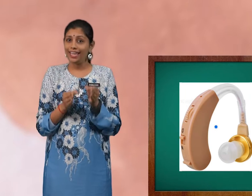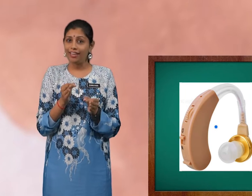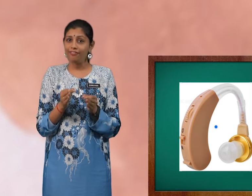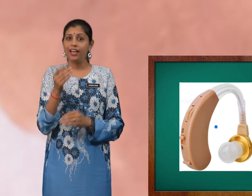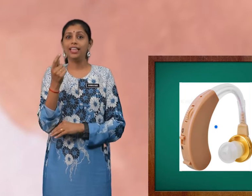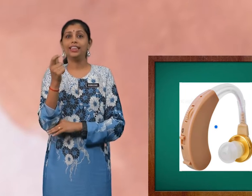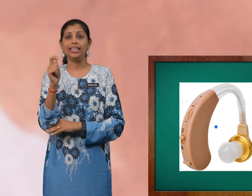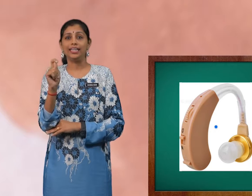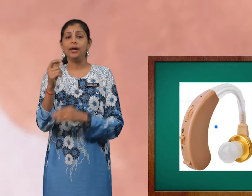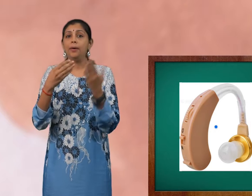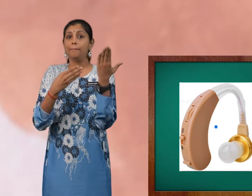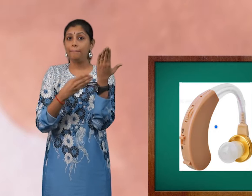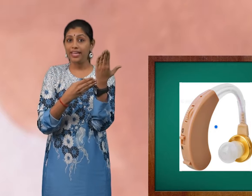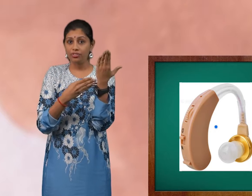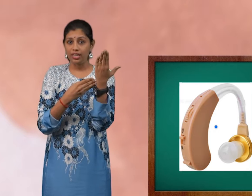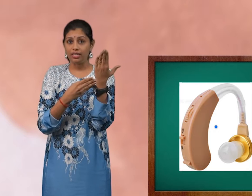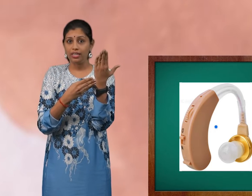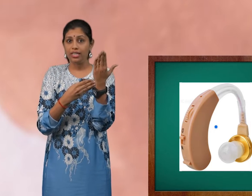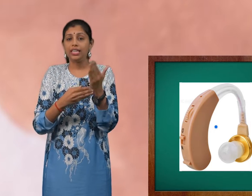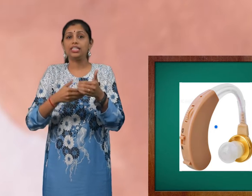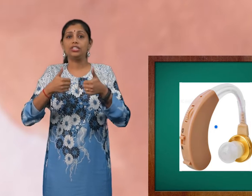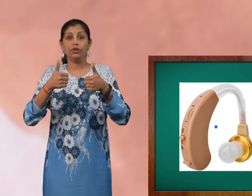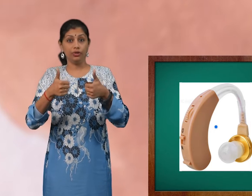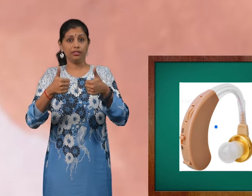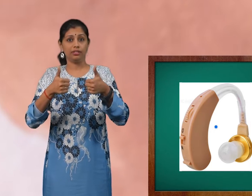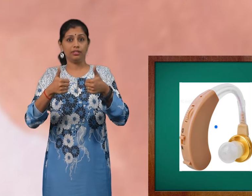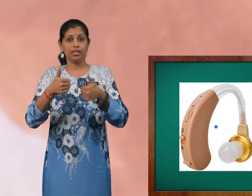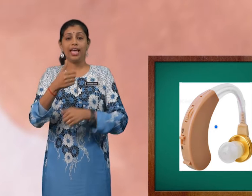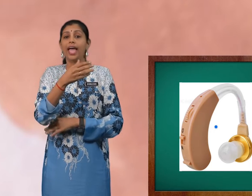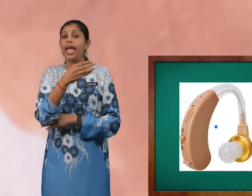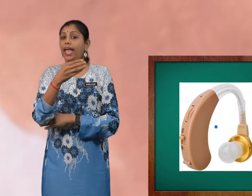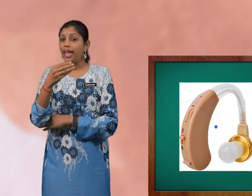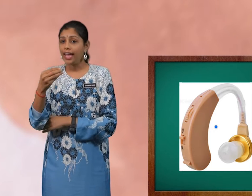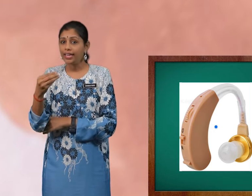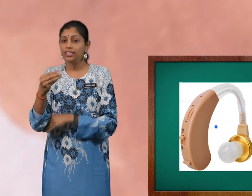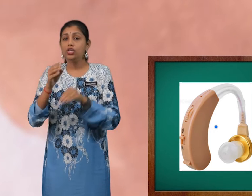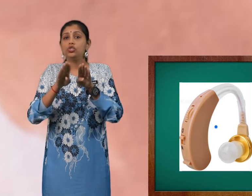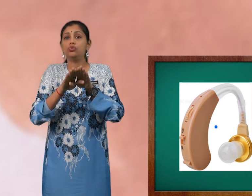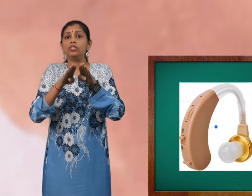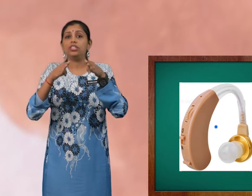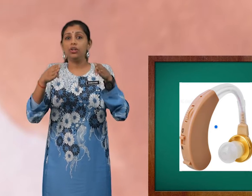if the battery is good and switch it